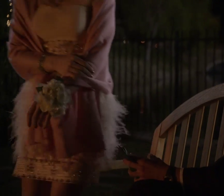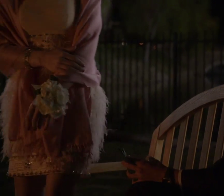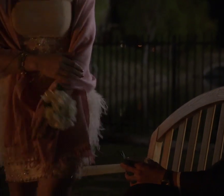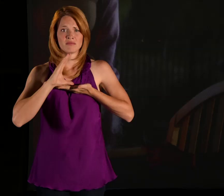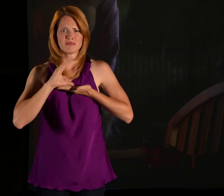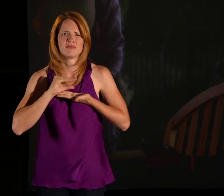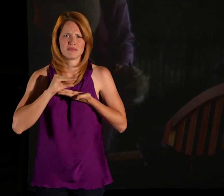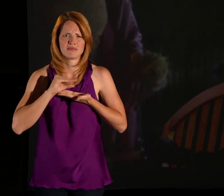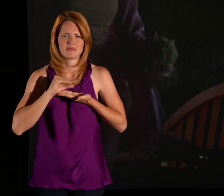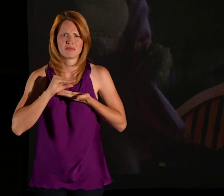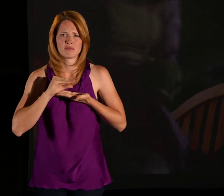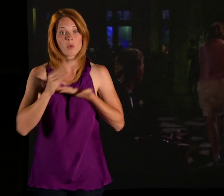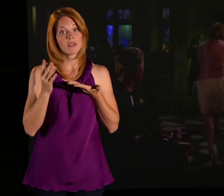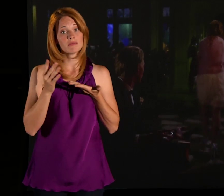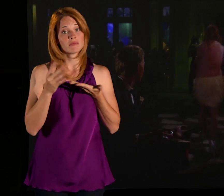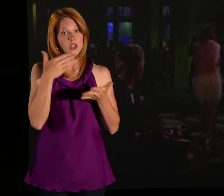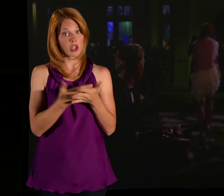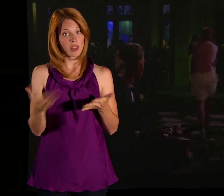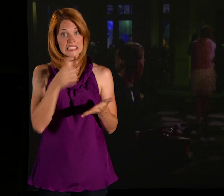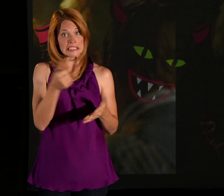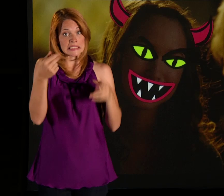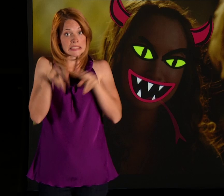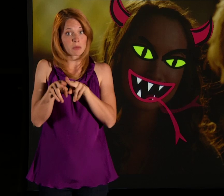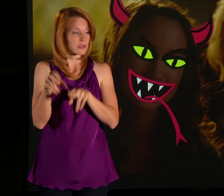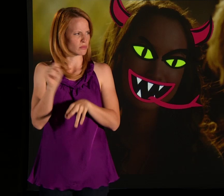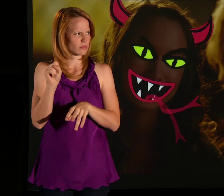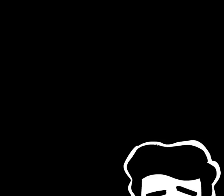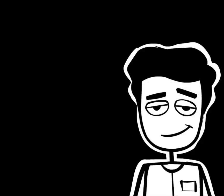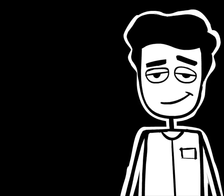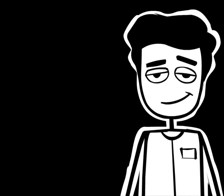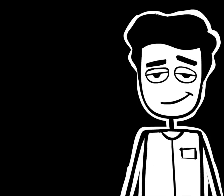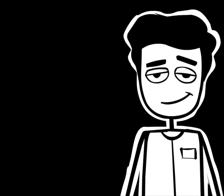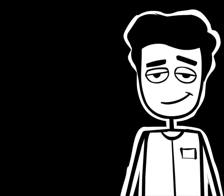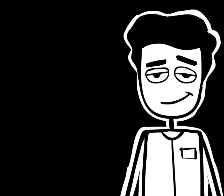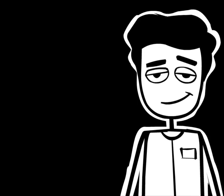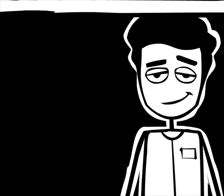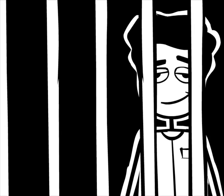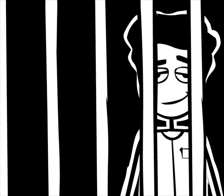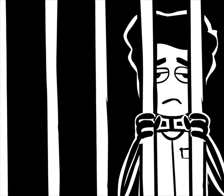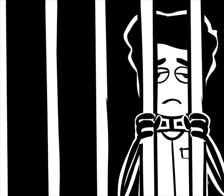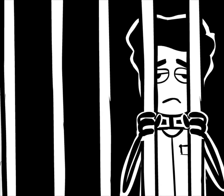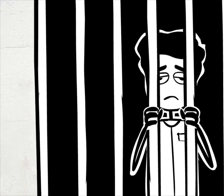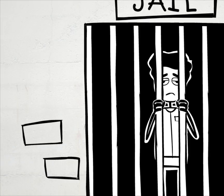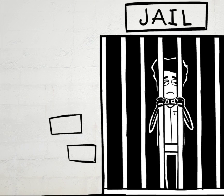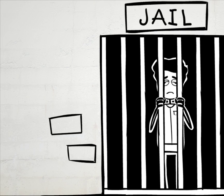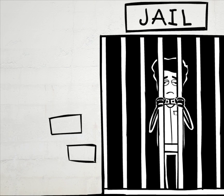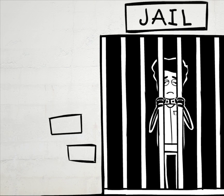school. Bummer. Hey, at least he didn't sleep with Simone. Meanwhile, Angelo's back. Well, not back. Locked up in a detention